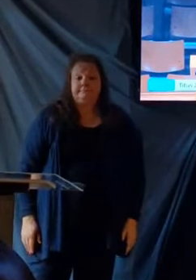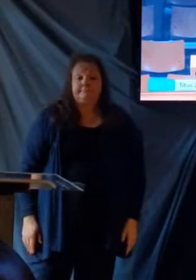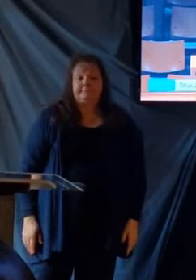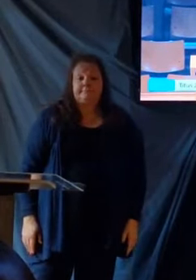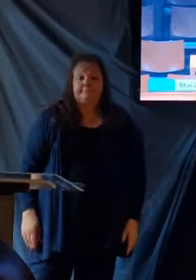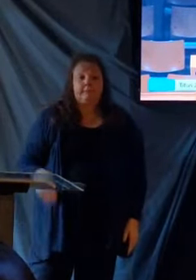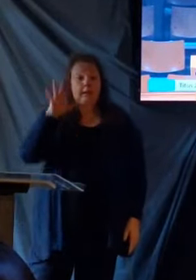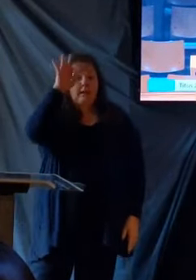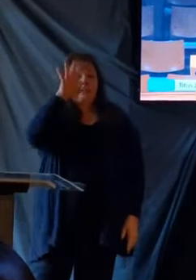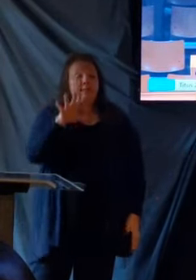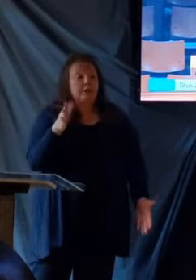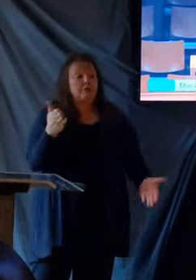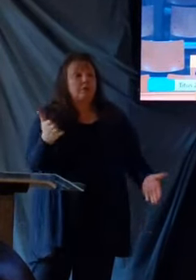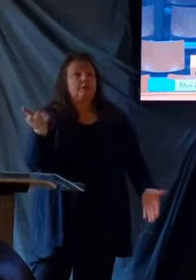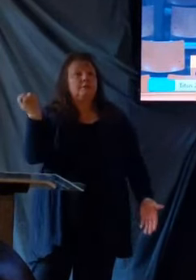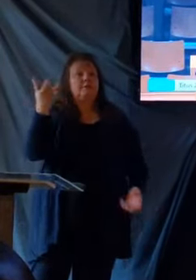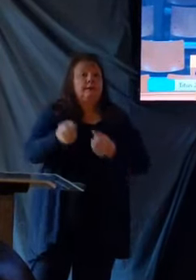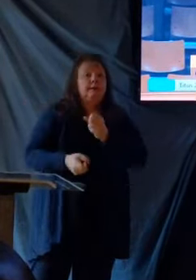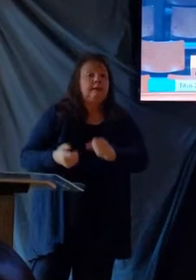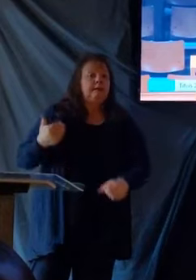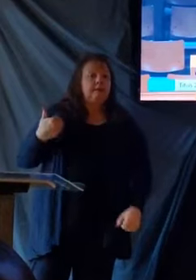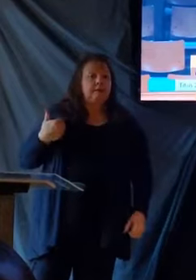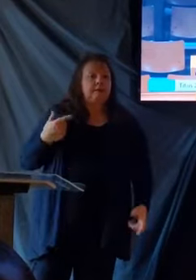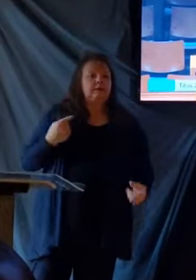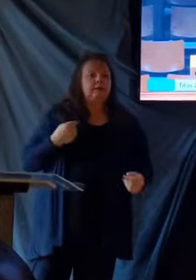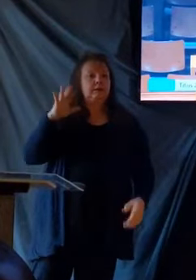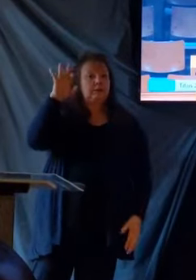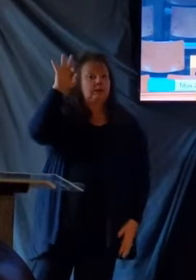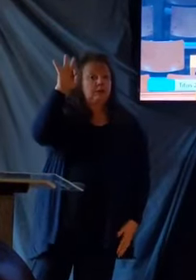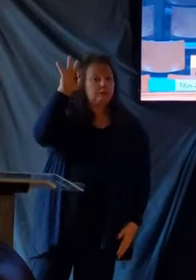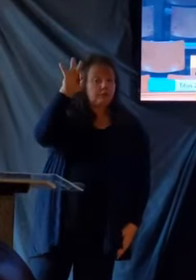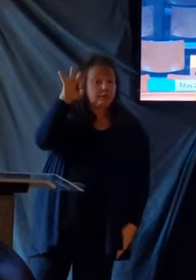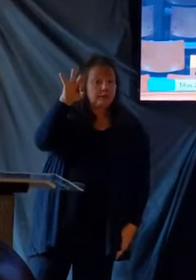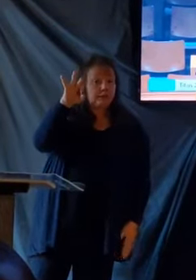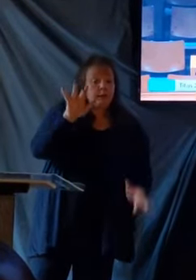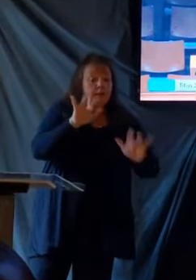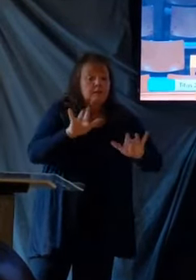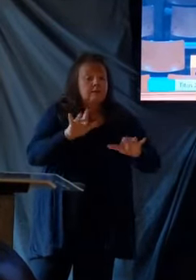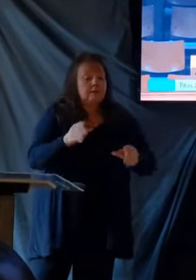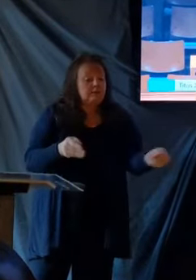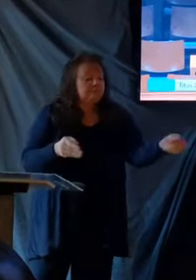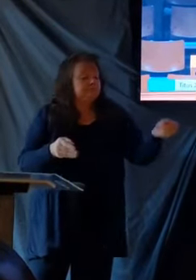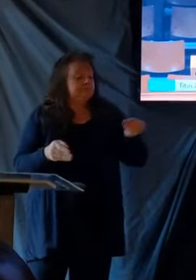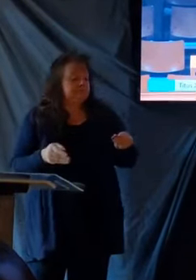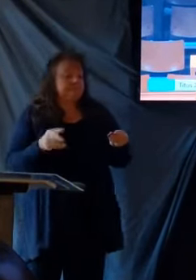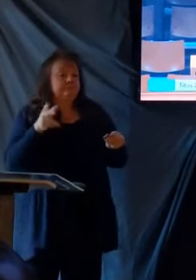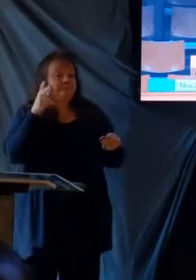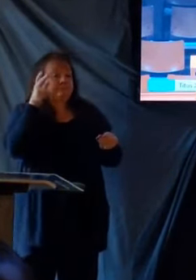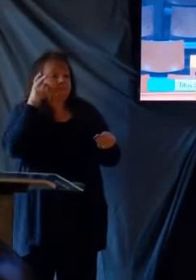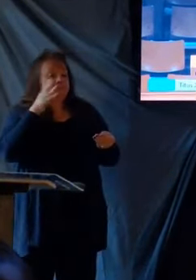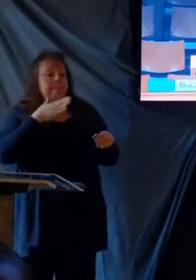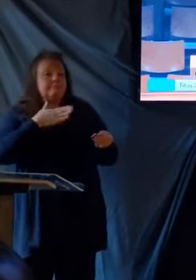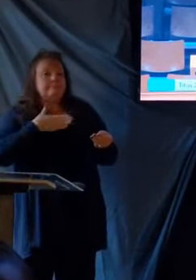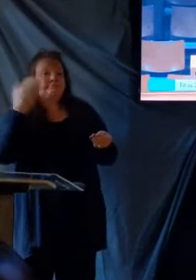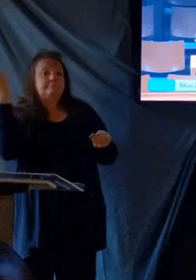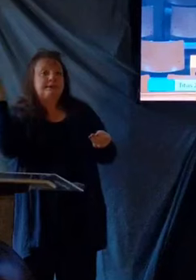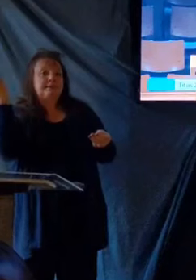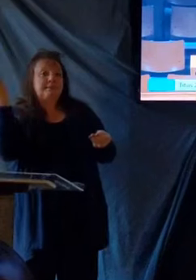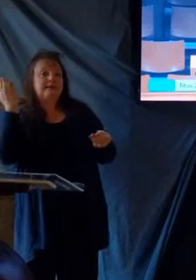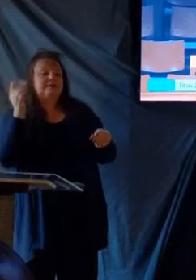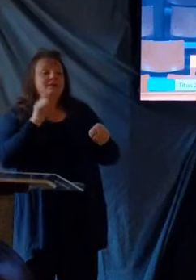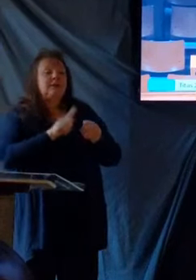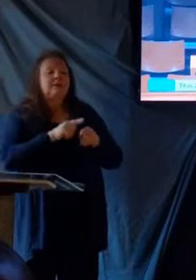The pastor who pastored here for many years, who did a sermon, the tape was passed on to me, using my sermon